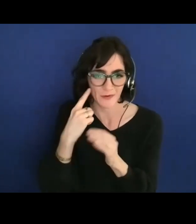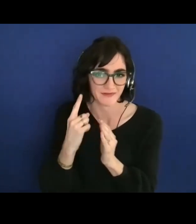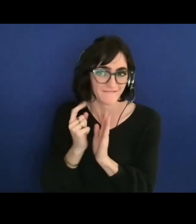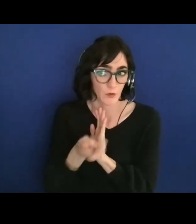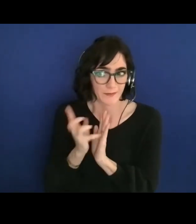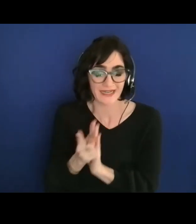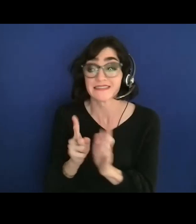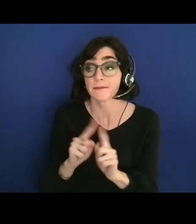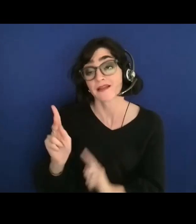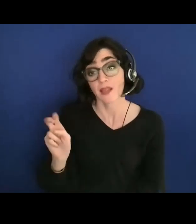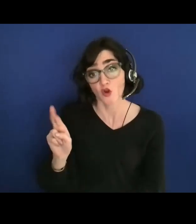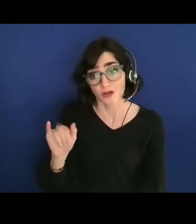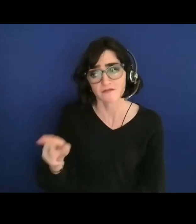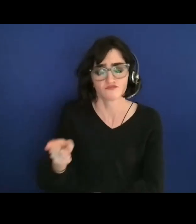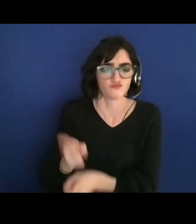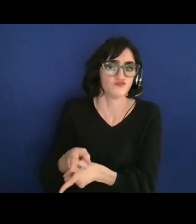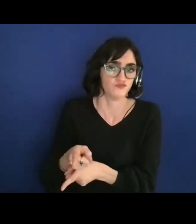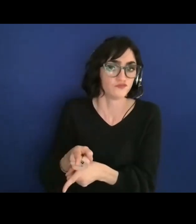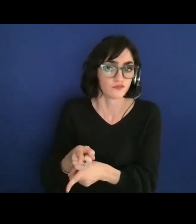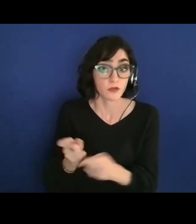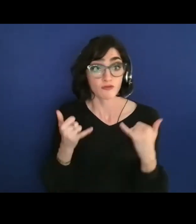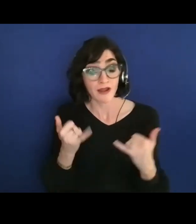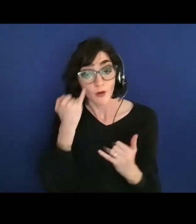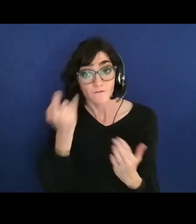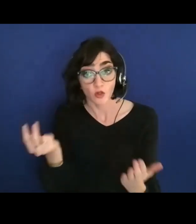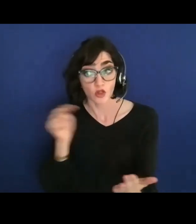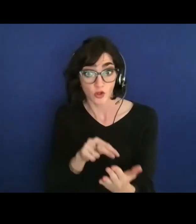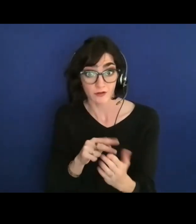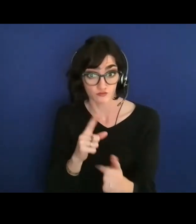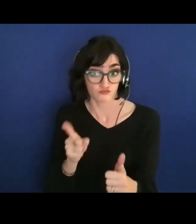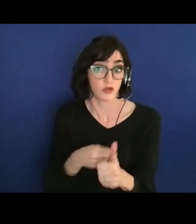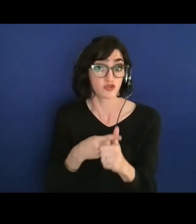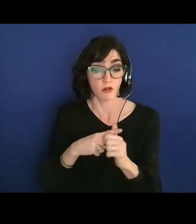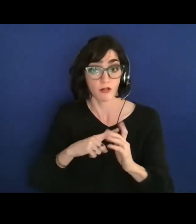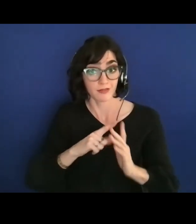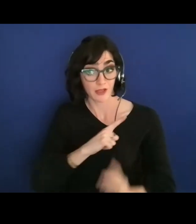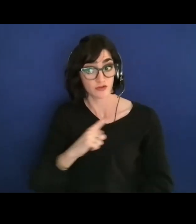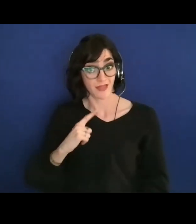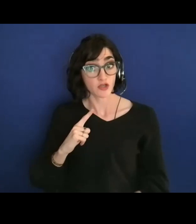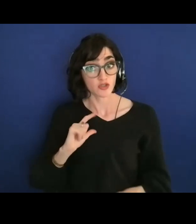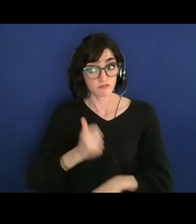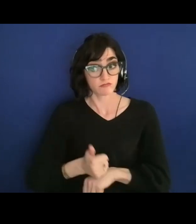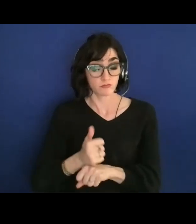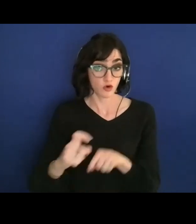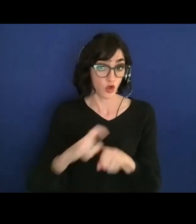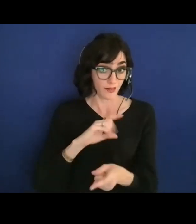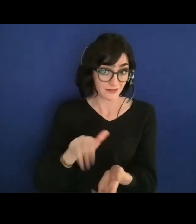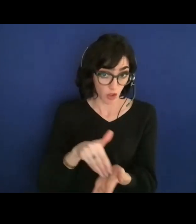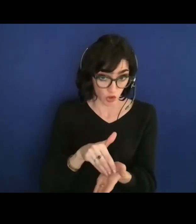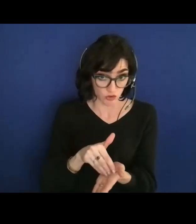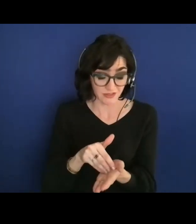exactly right. Like right now, if you look at the original legislation where we've got the call centers, which were the